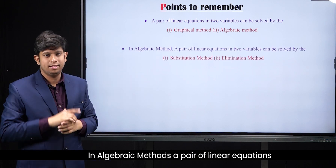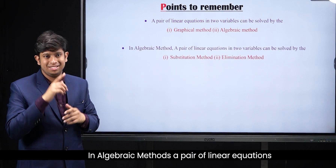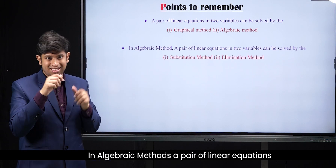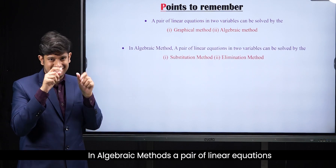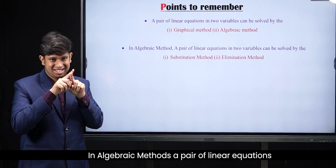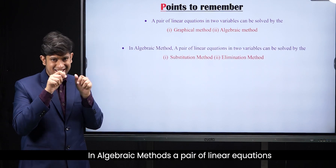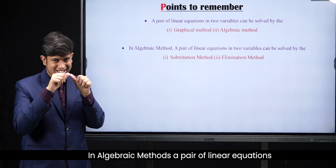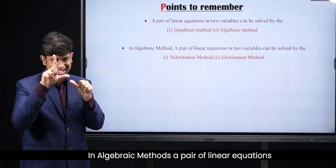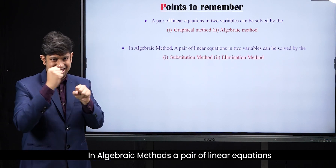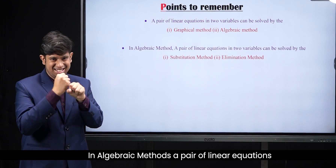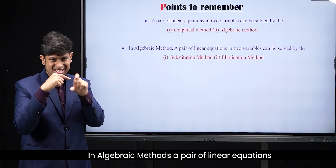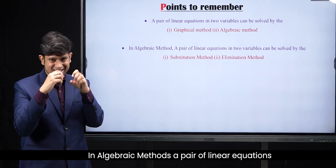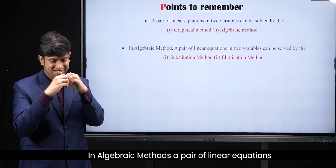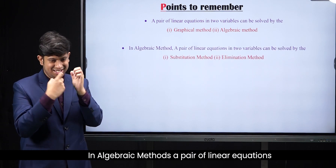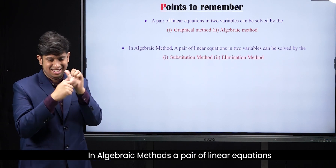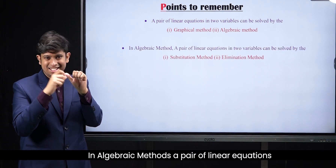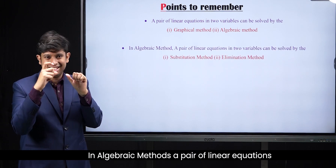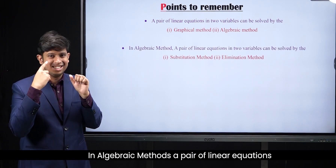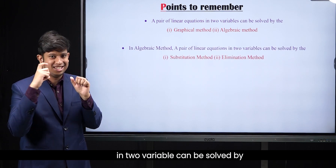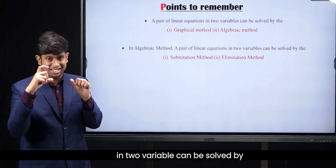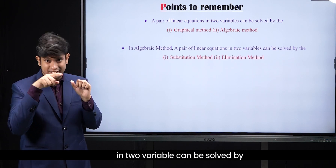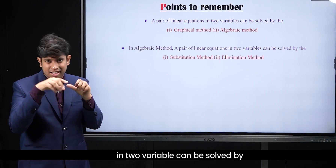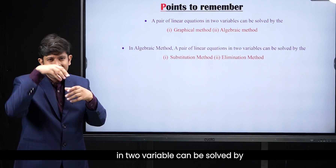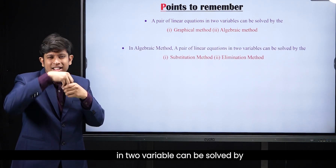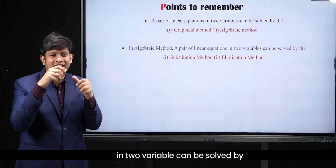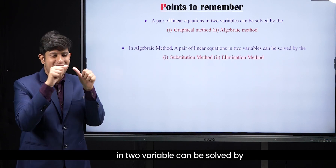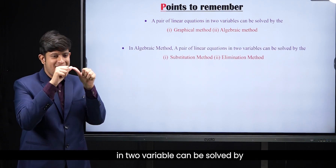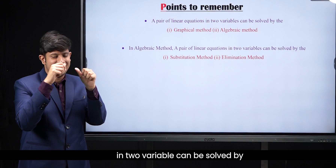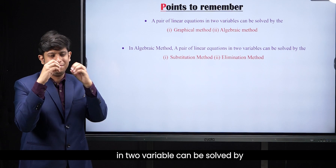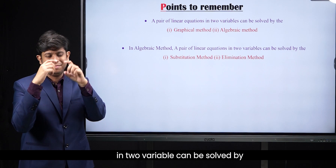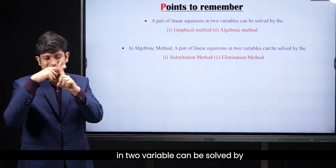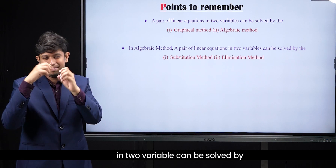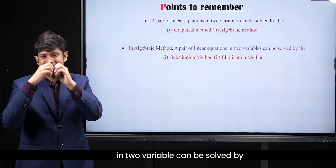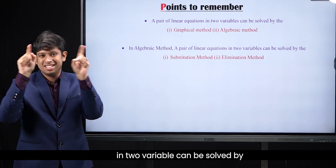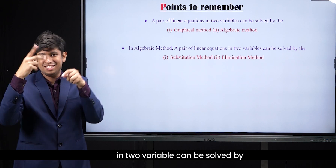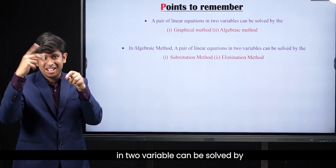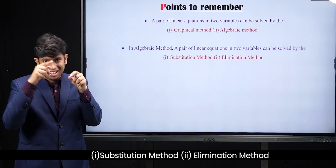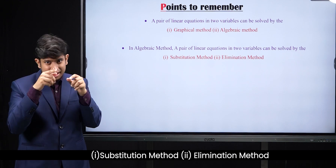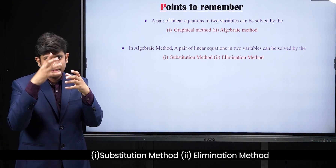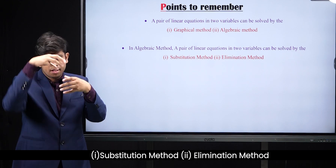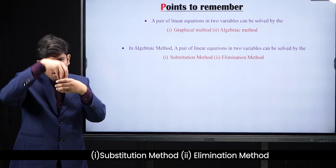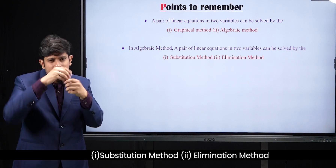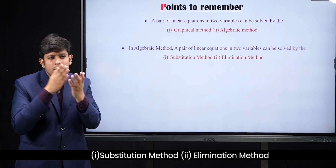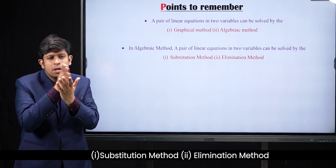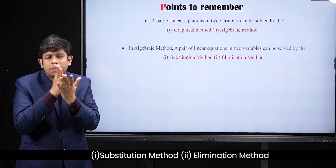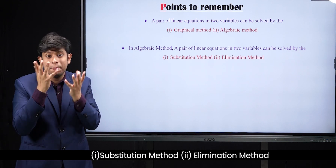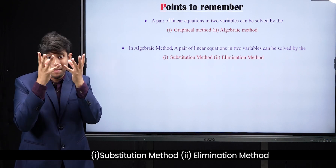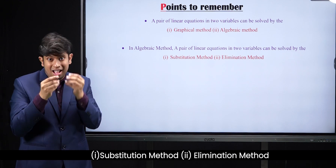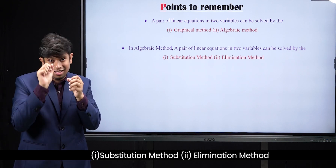In algebraic method, a pair of linear equation in two variables can be solved by substitution method and elimination